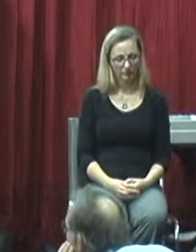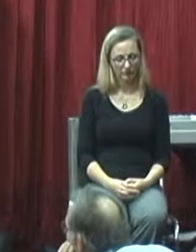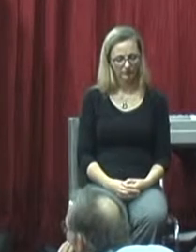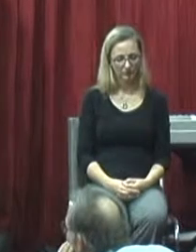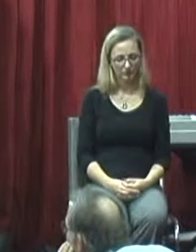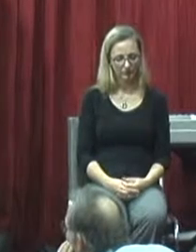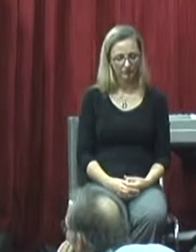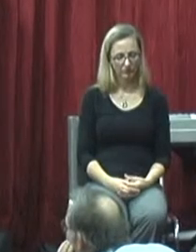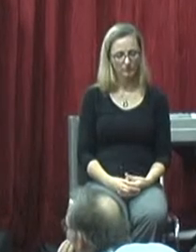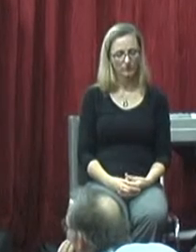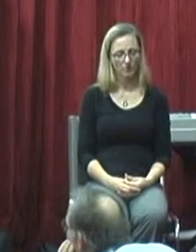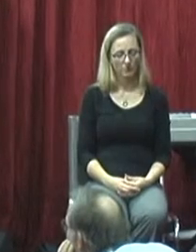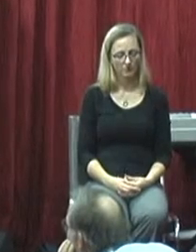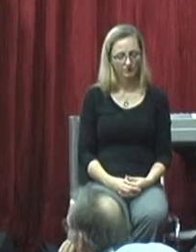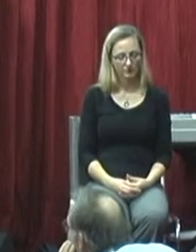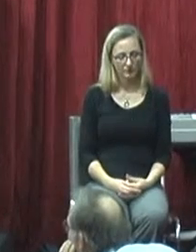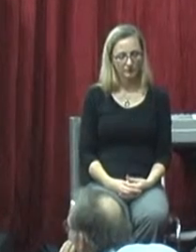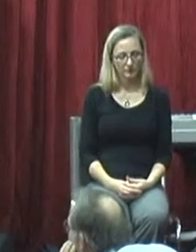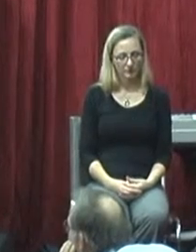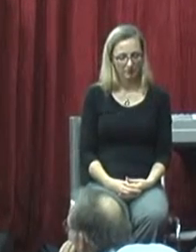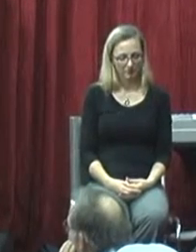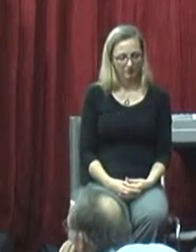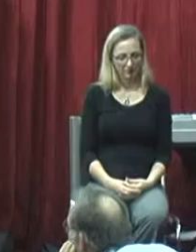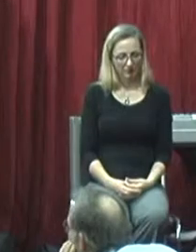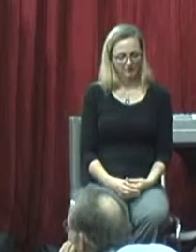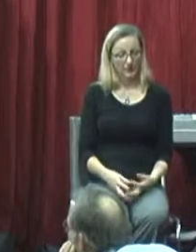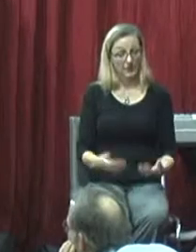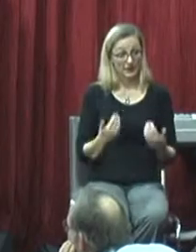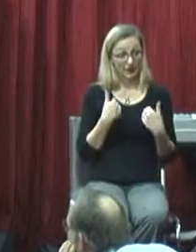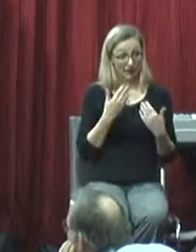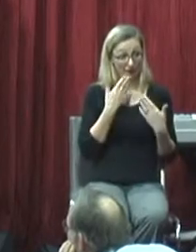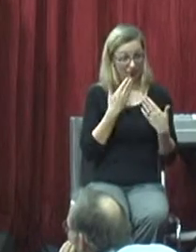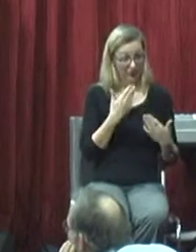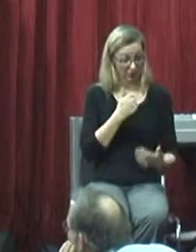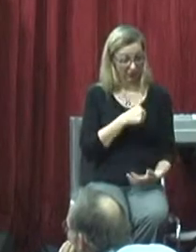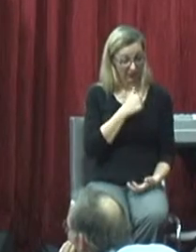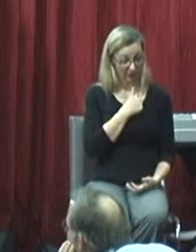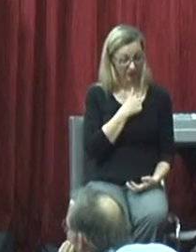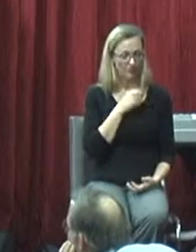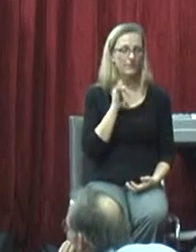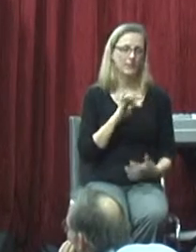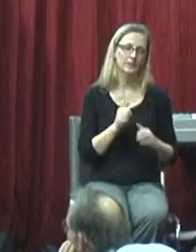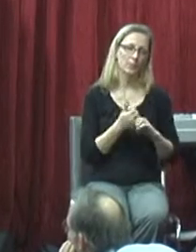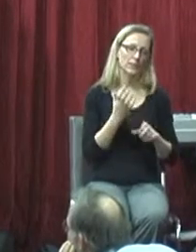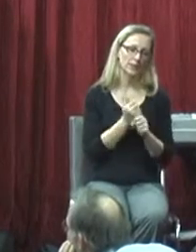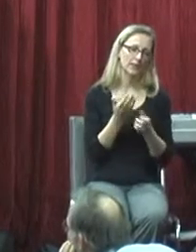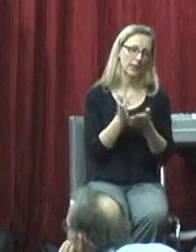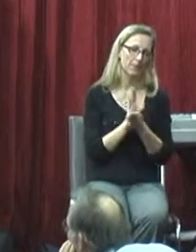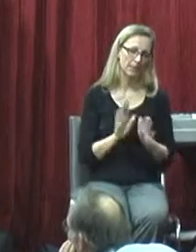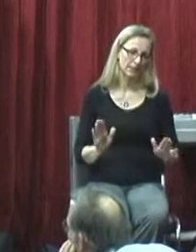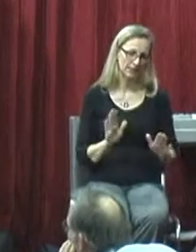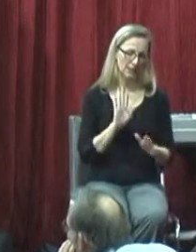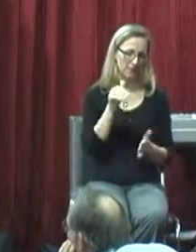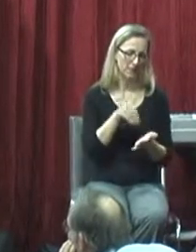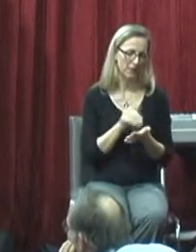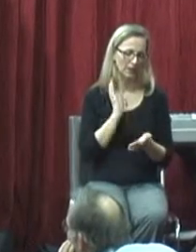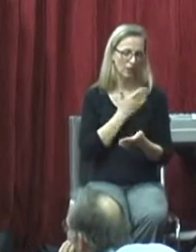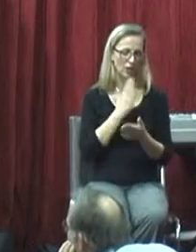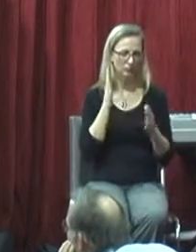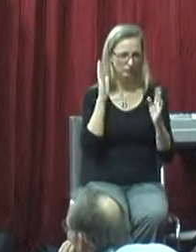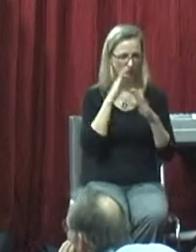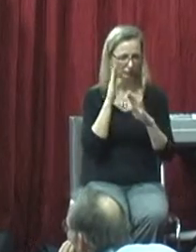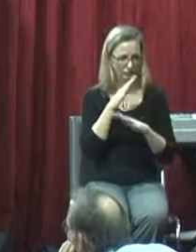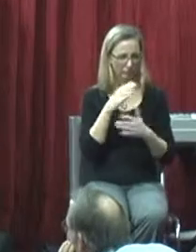thankful state of mind is the way to get to that place of peace in the midst of trials or in the midst of our hectic